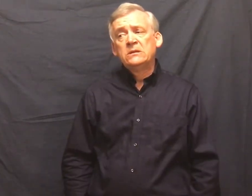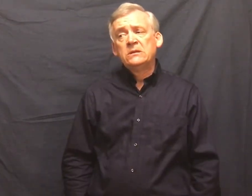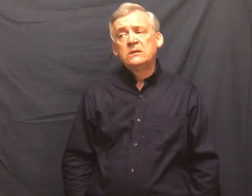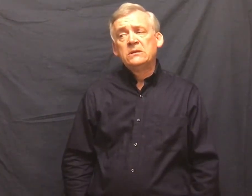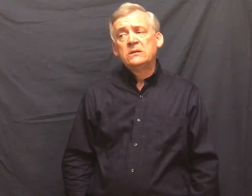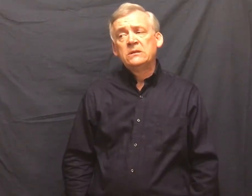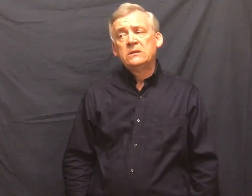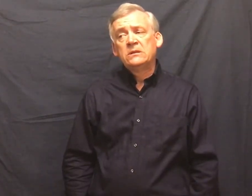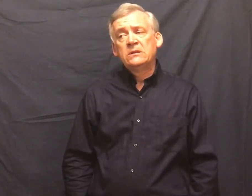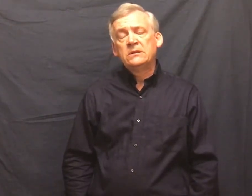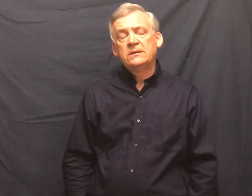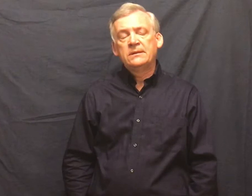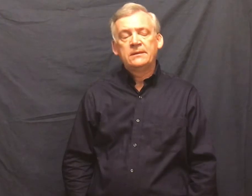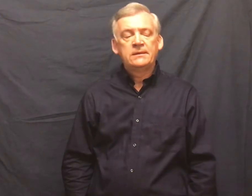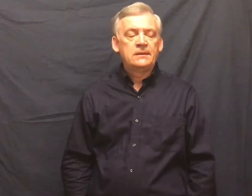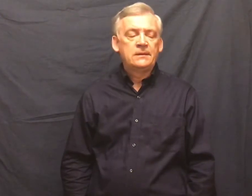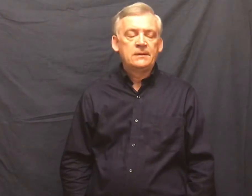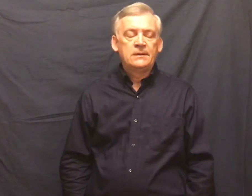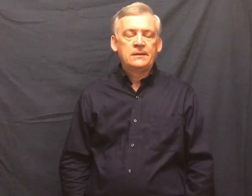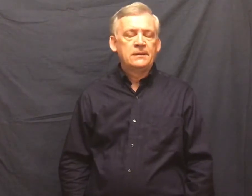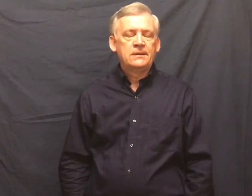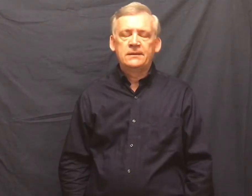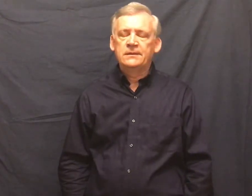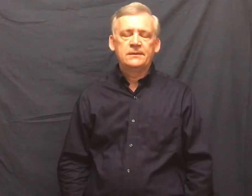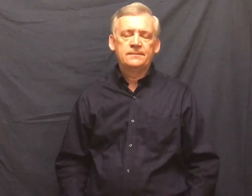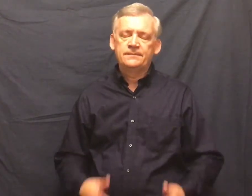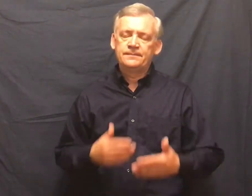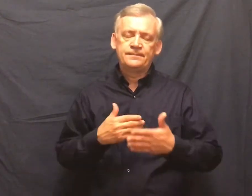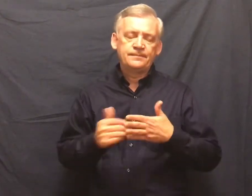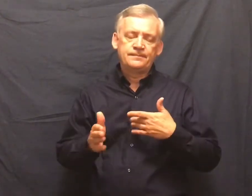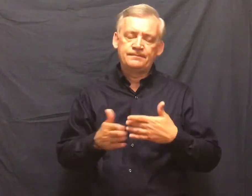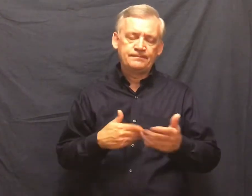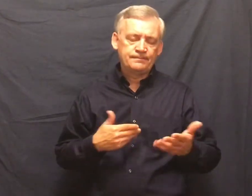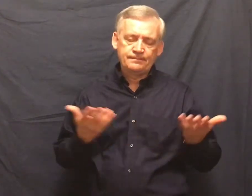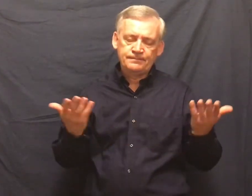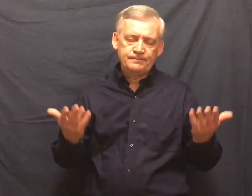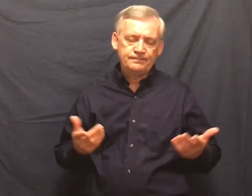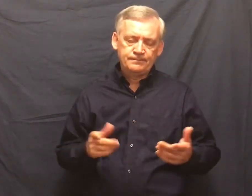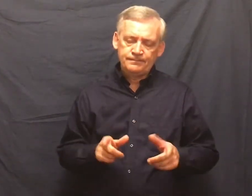It don't make no difference, George said, and he fell silent again.